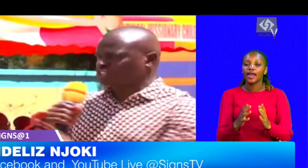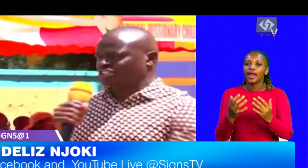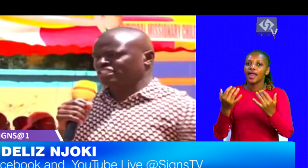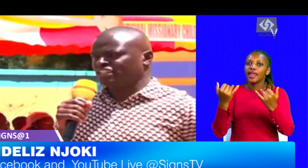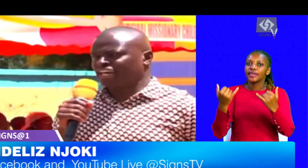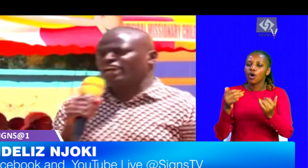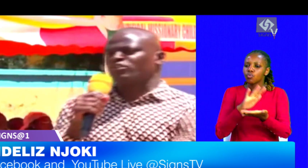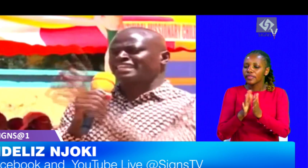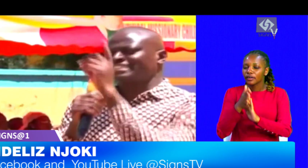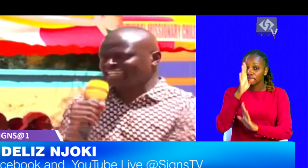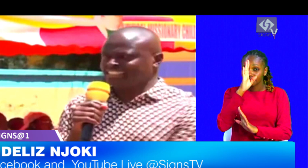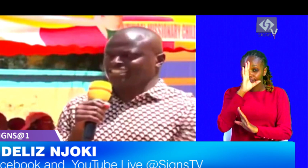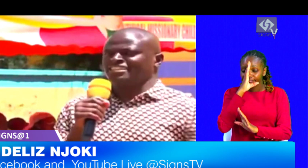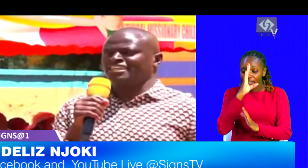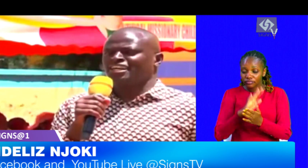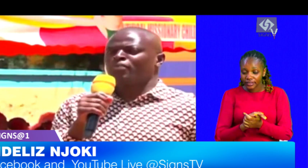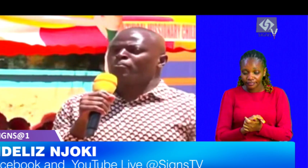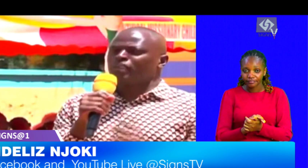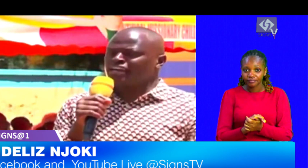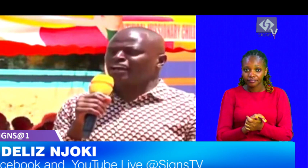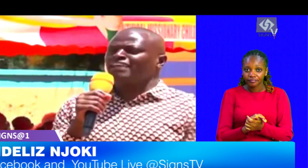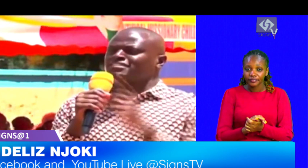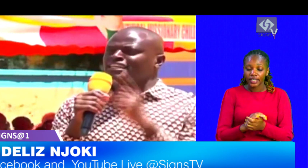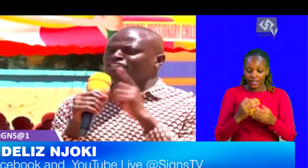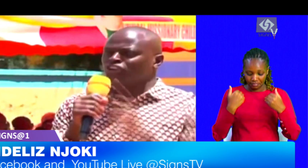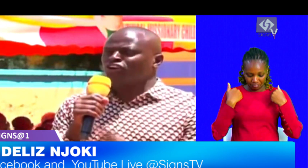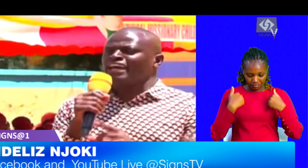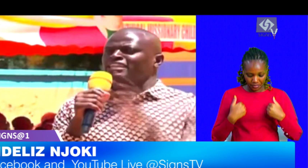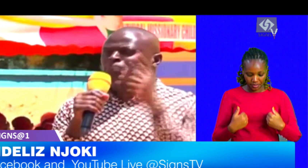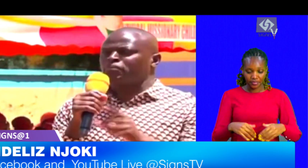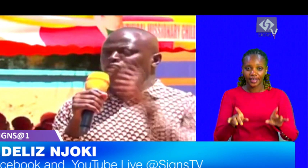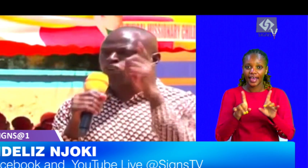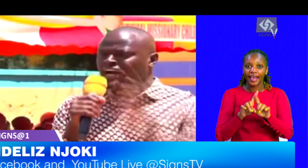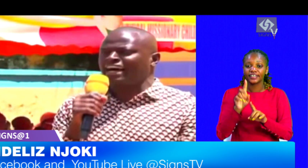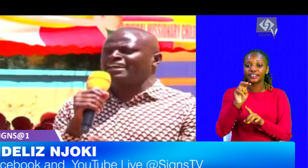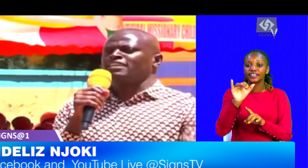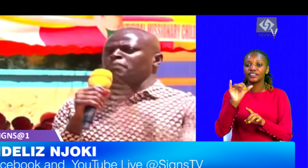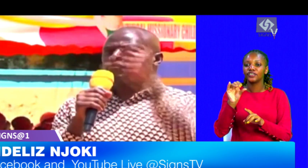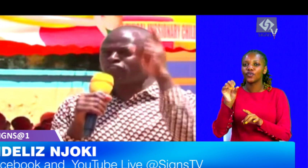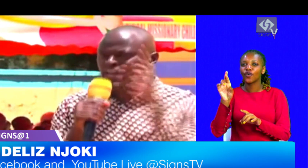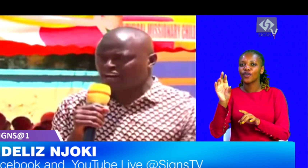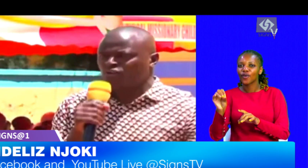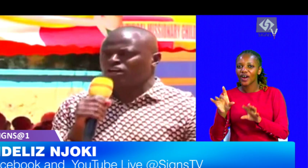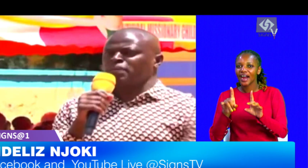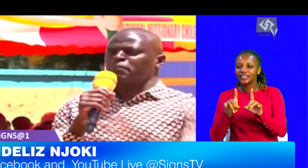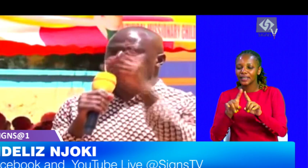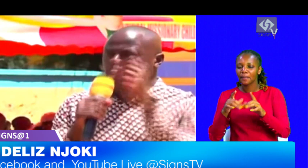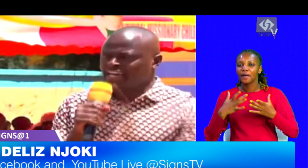doubt and with certainty, me as Dede Nyoro and the people of Murang'a, the people of Kiharu, the people of